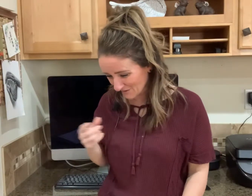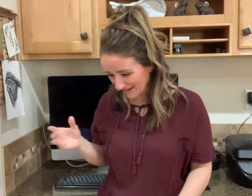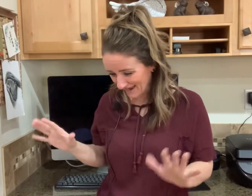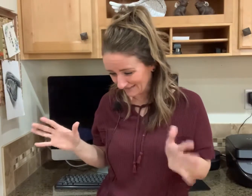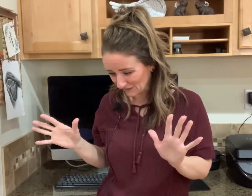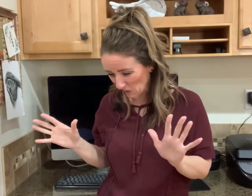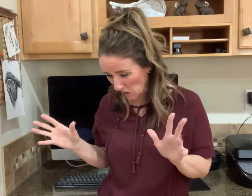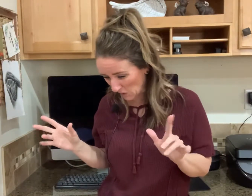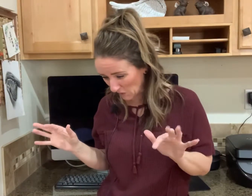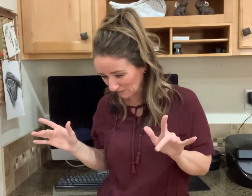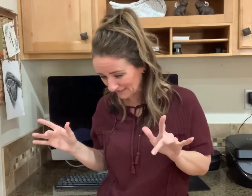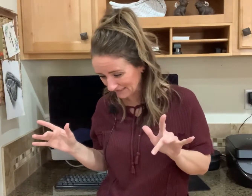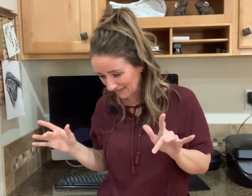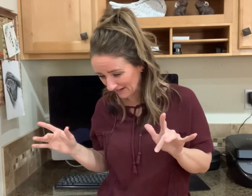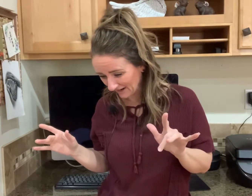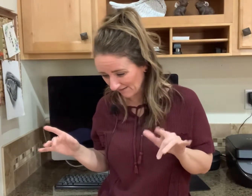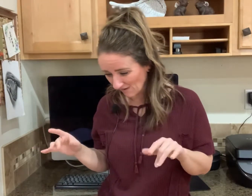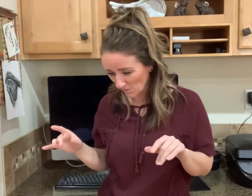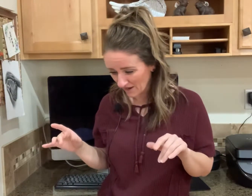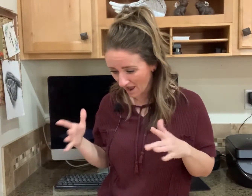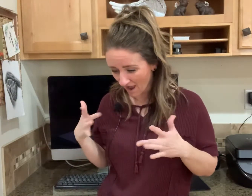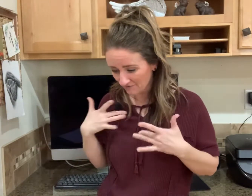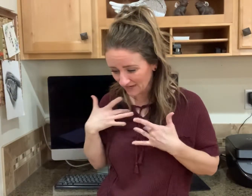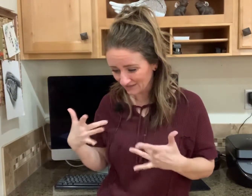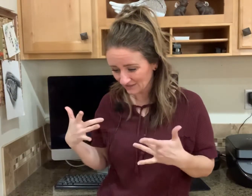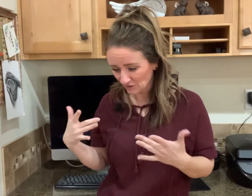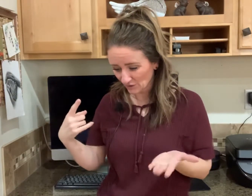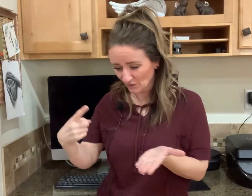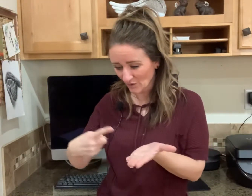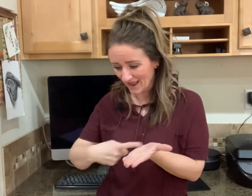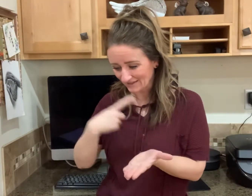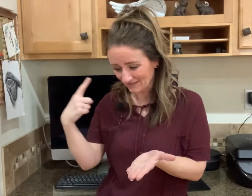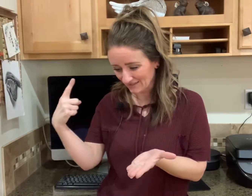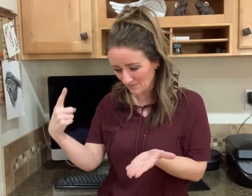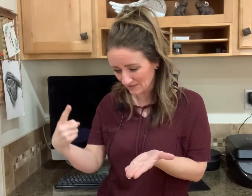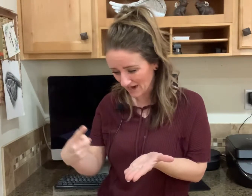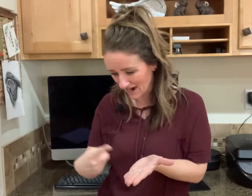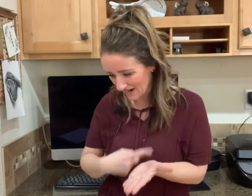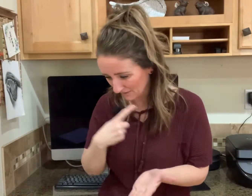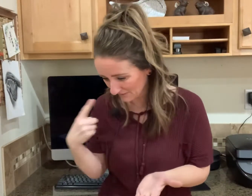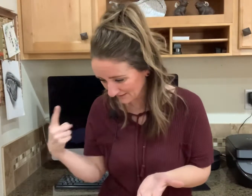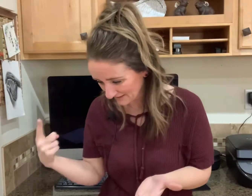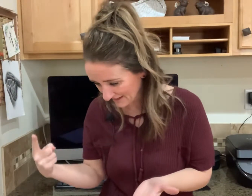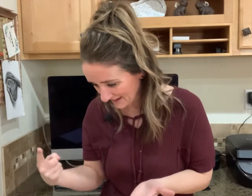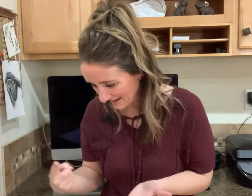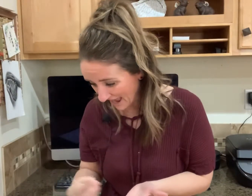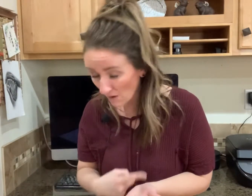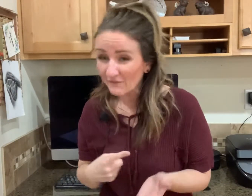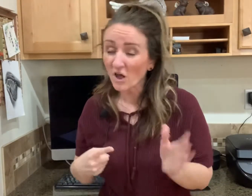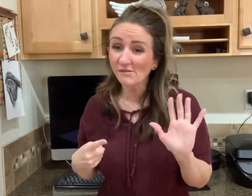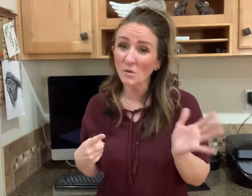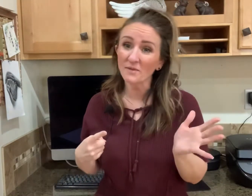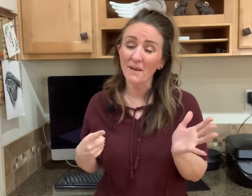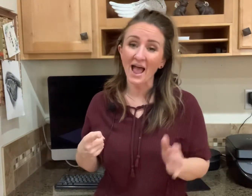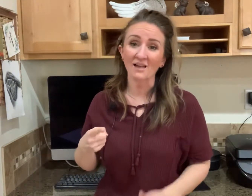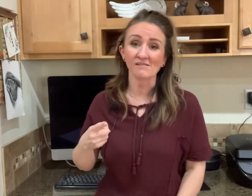Okay, so let's see. So we have tends to and sometimes. And we've also in the past